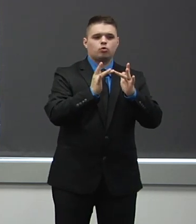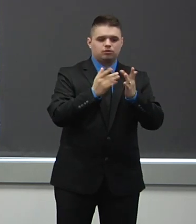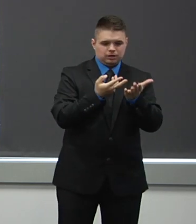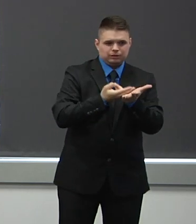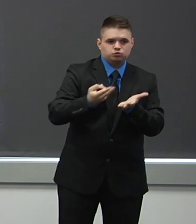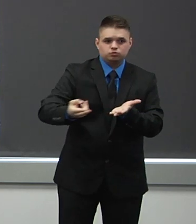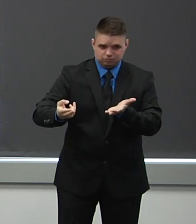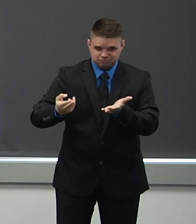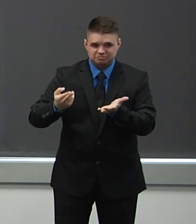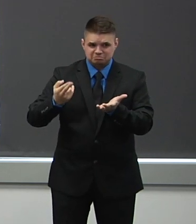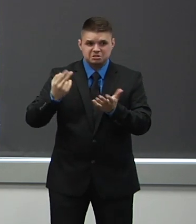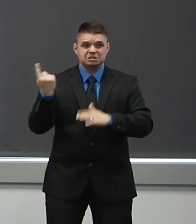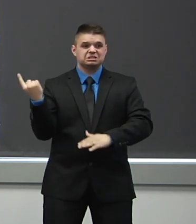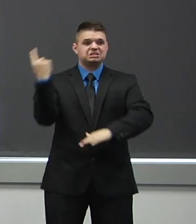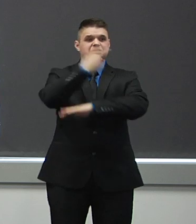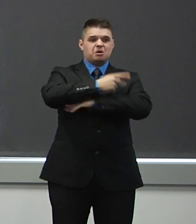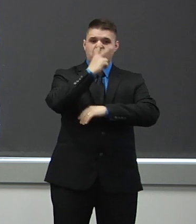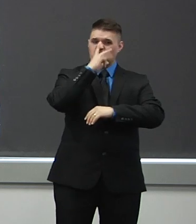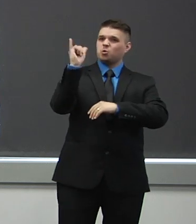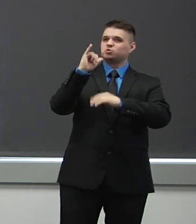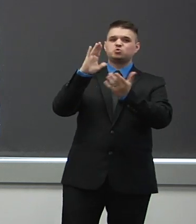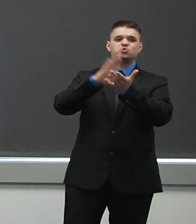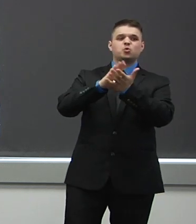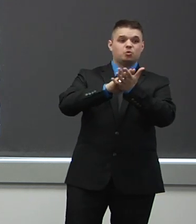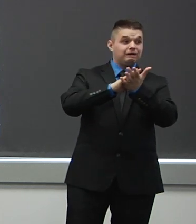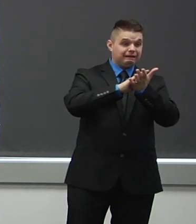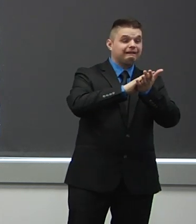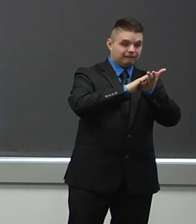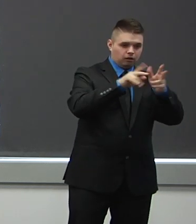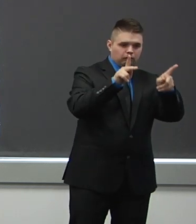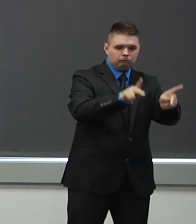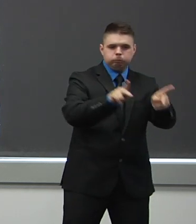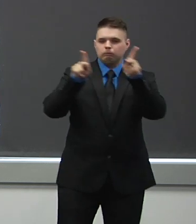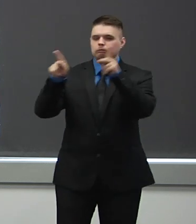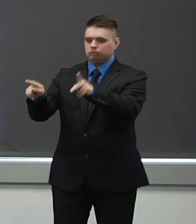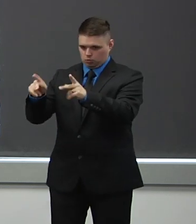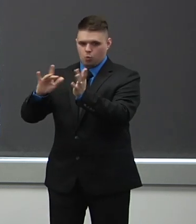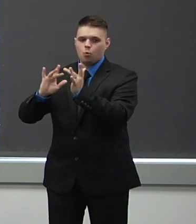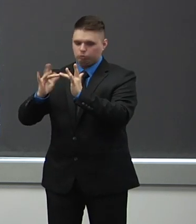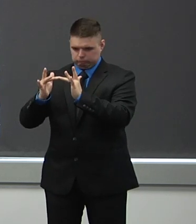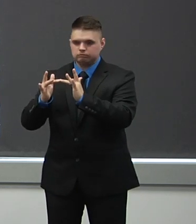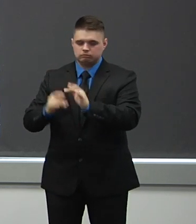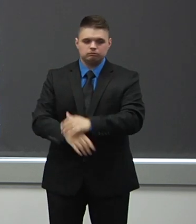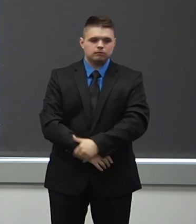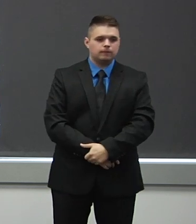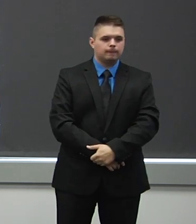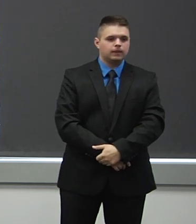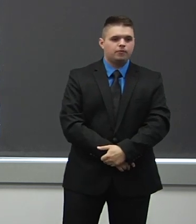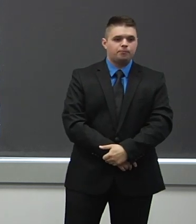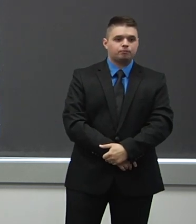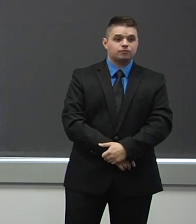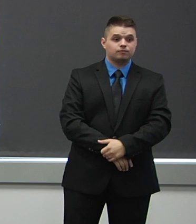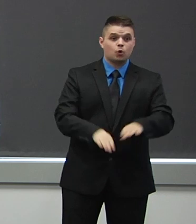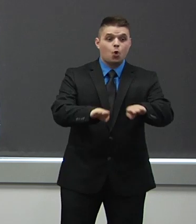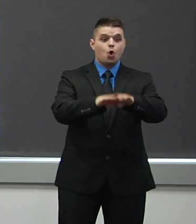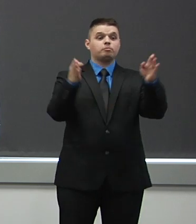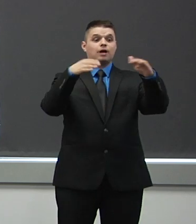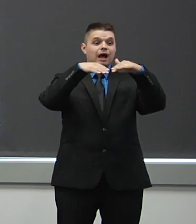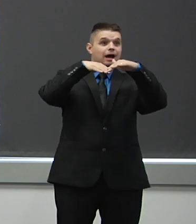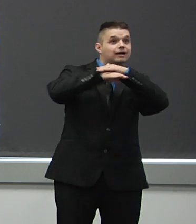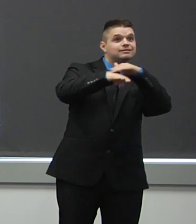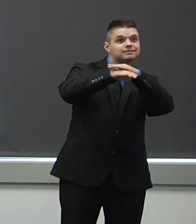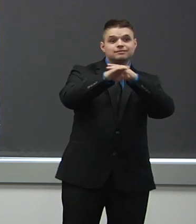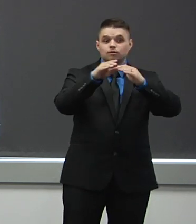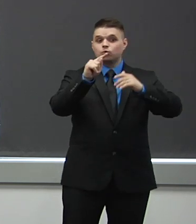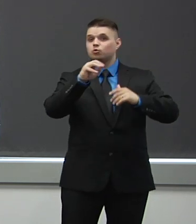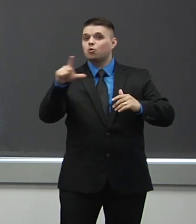like in distance learning, a lot of open access tools that align to Oregon standards so that